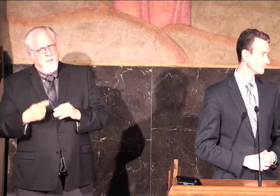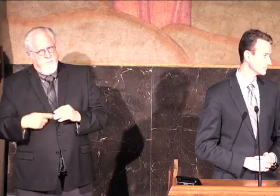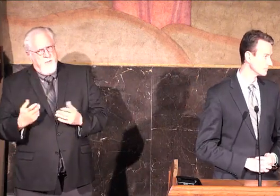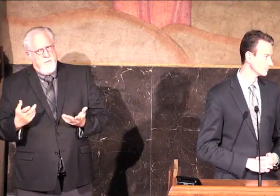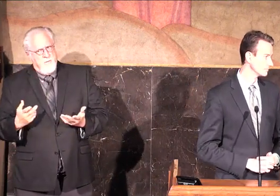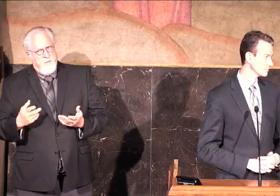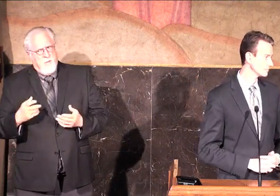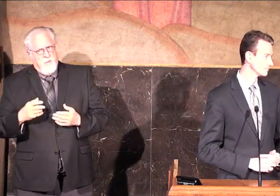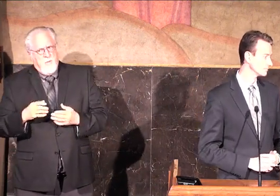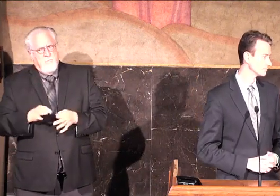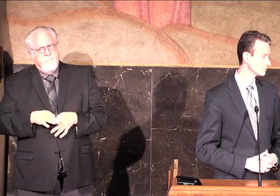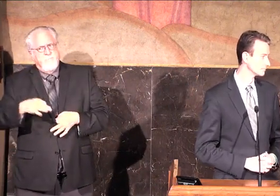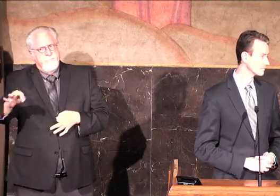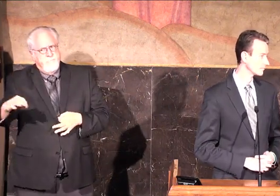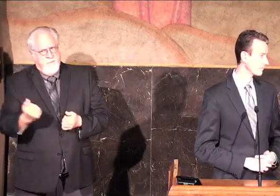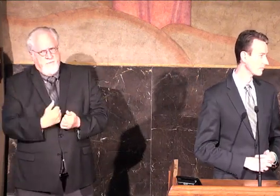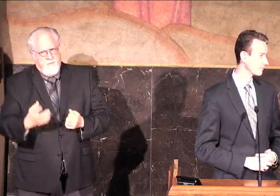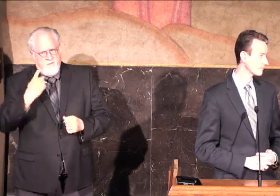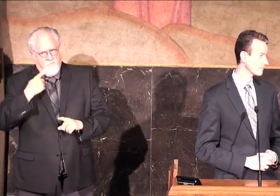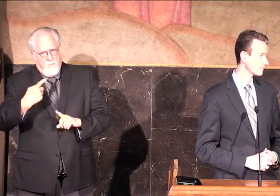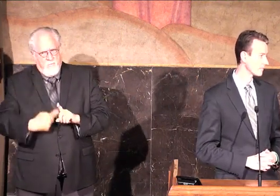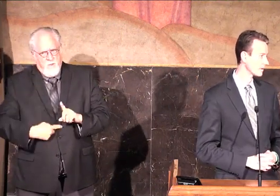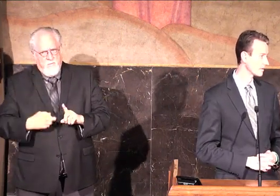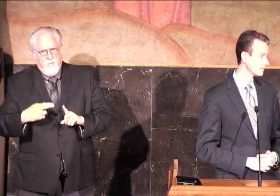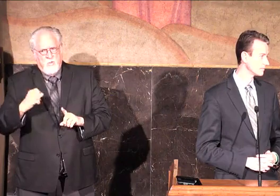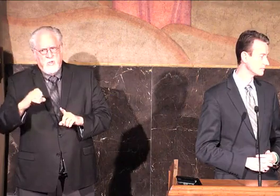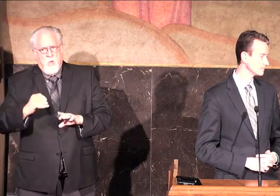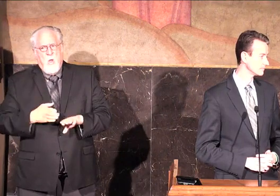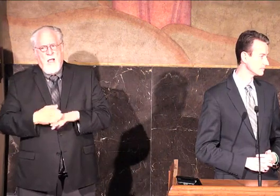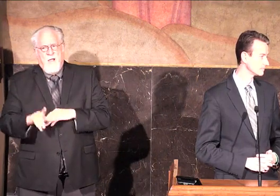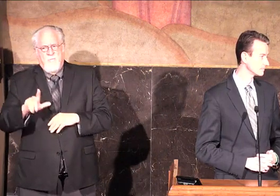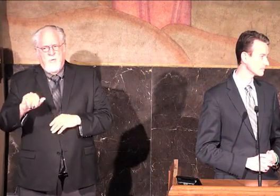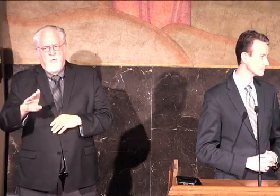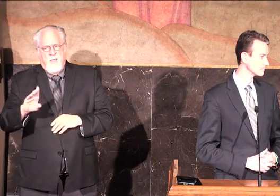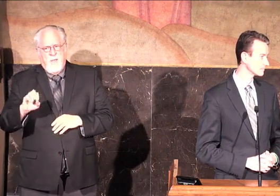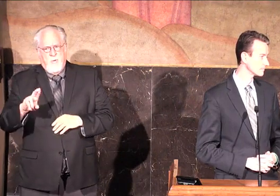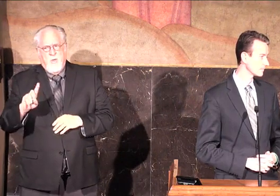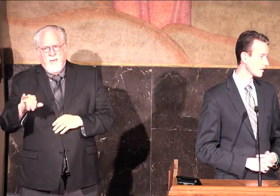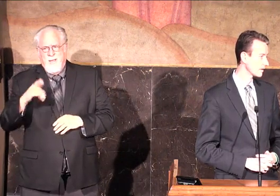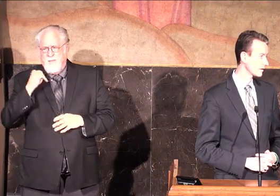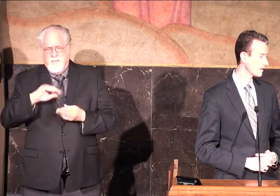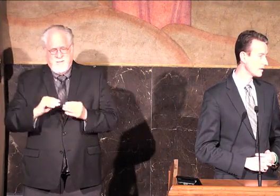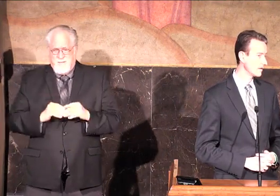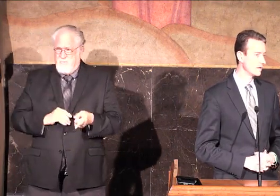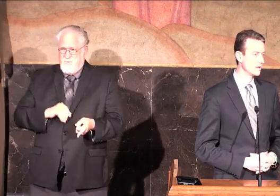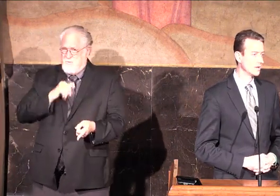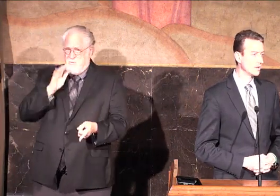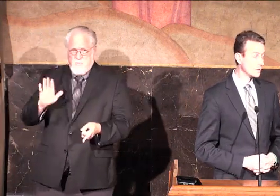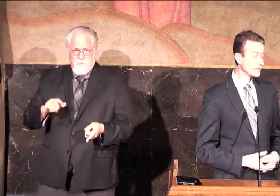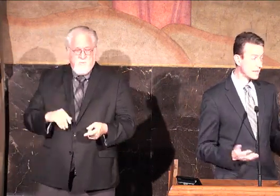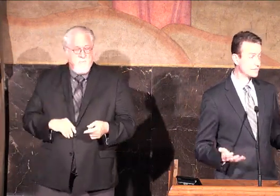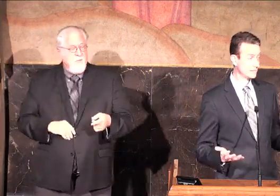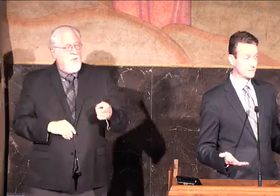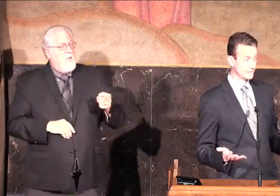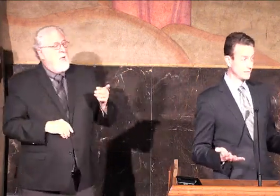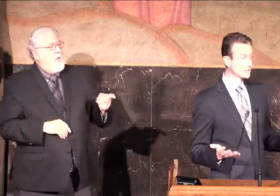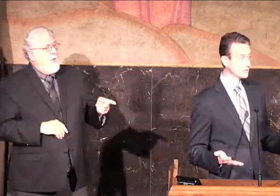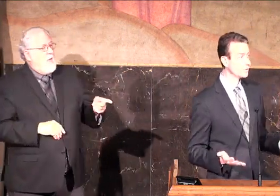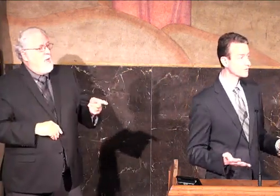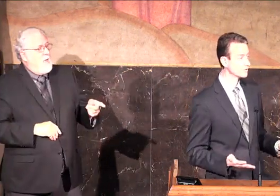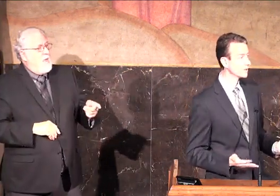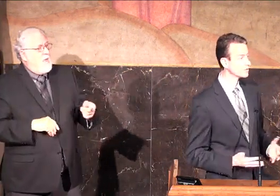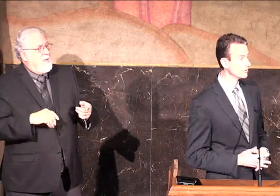basically halting everything for a month or so or until after Labor Day because the numbers are not what we want them to be? So I think it's